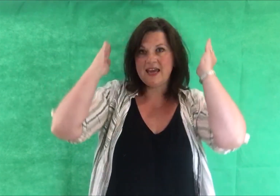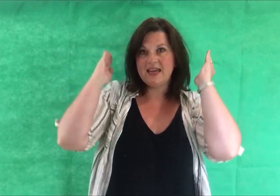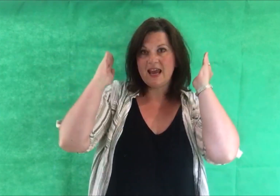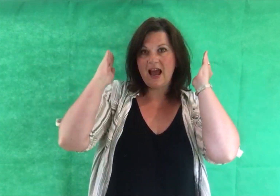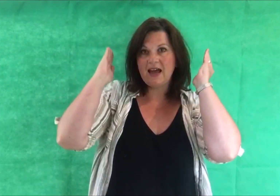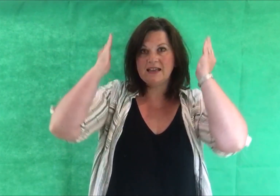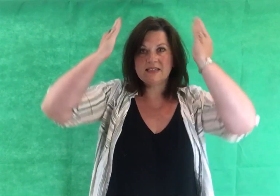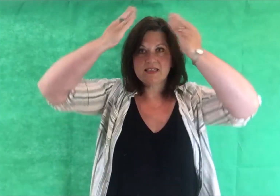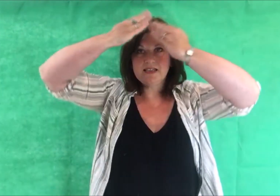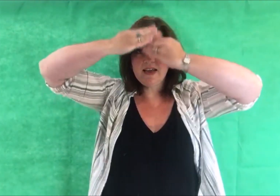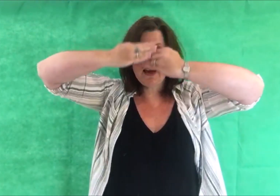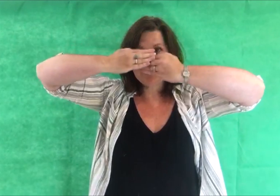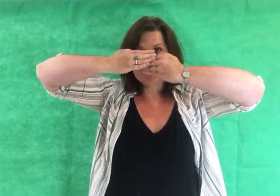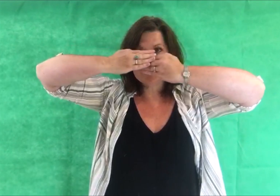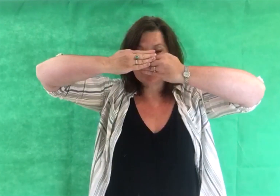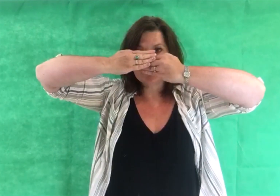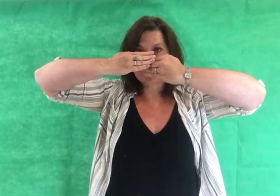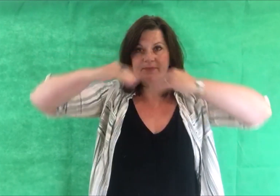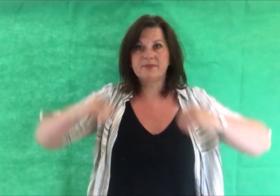day and night.